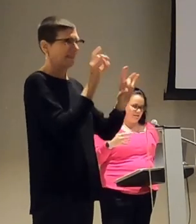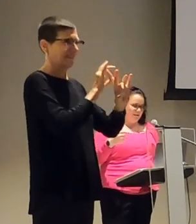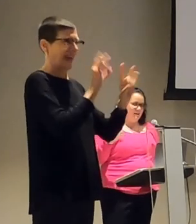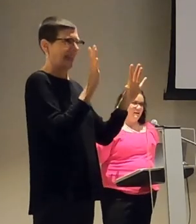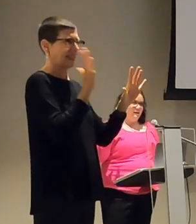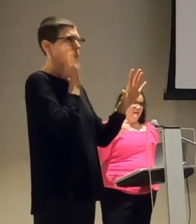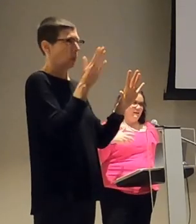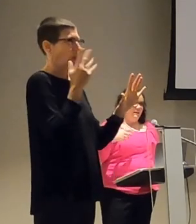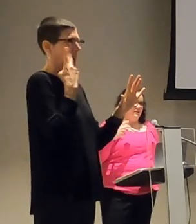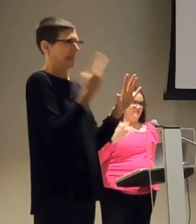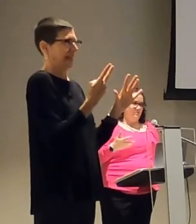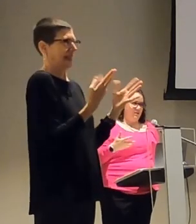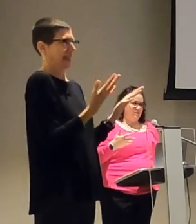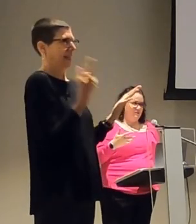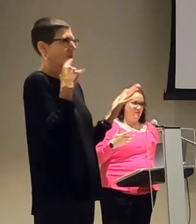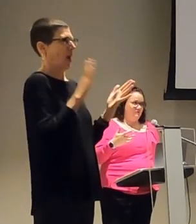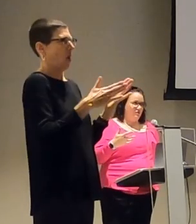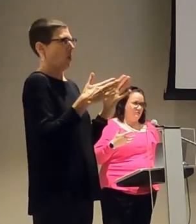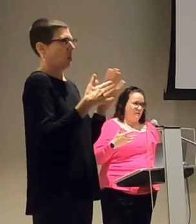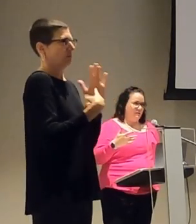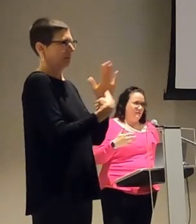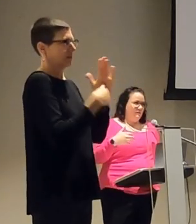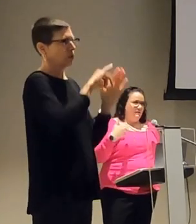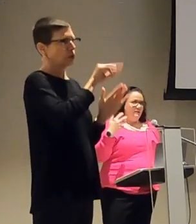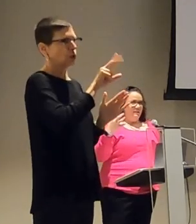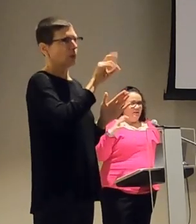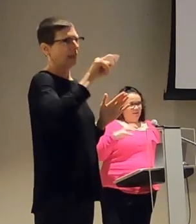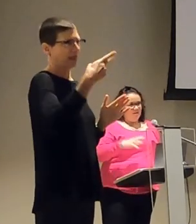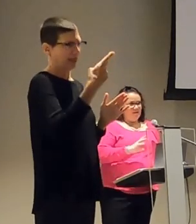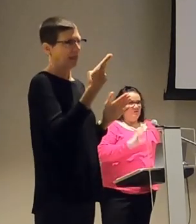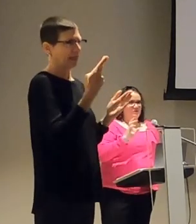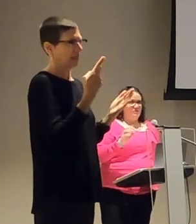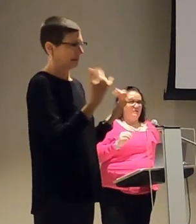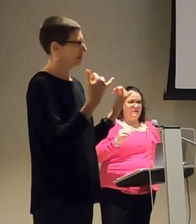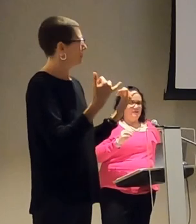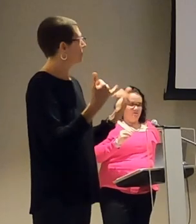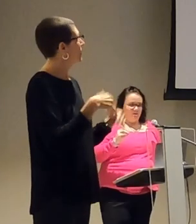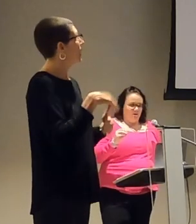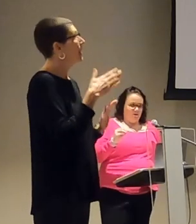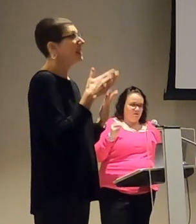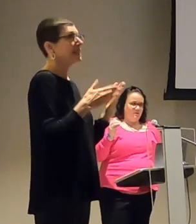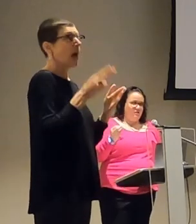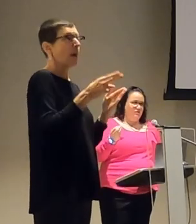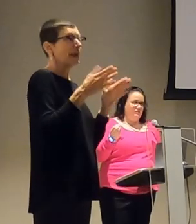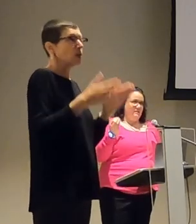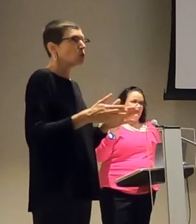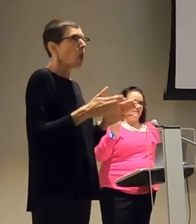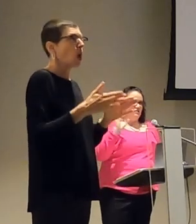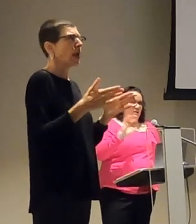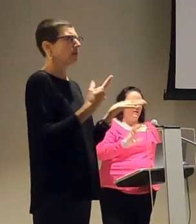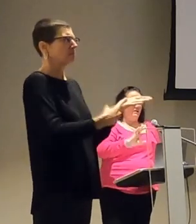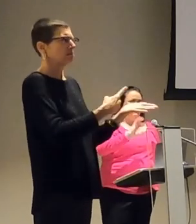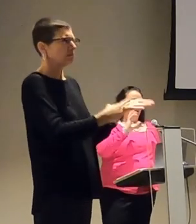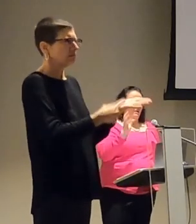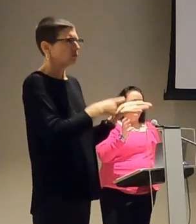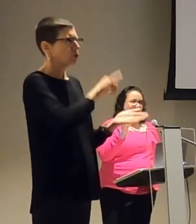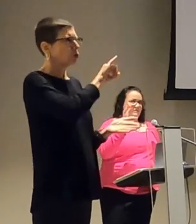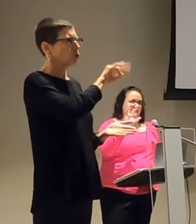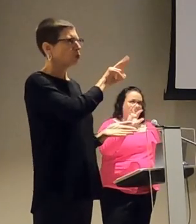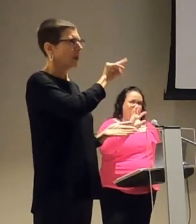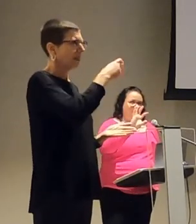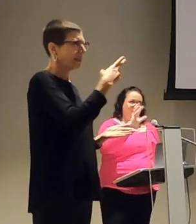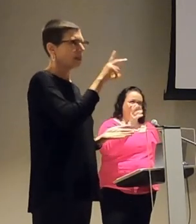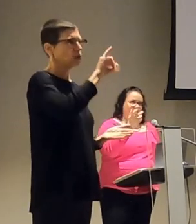going to see in our depictions of Judith. And some historians even argue that Judith and Jael